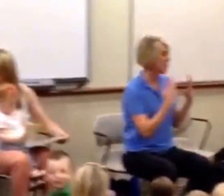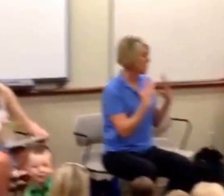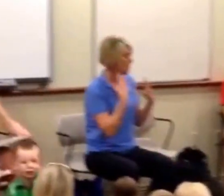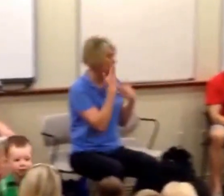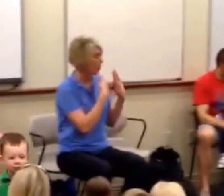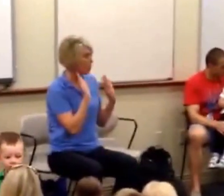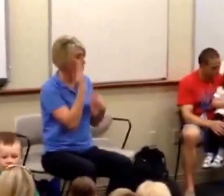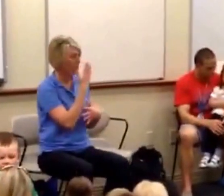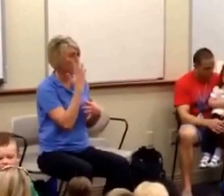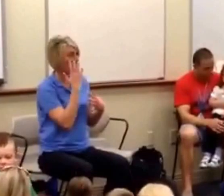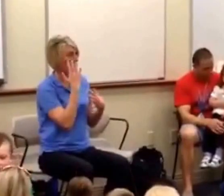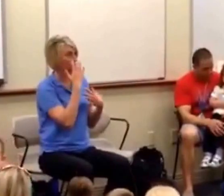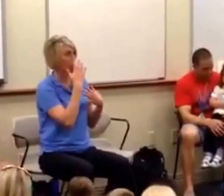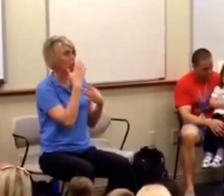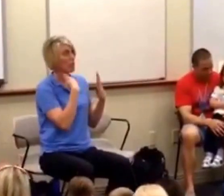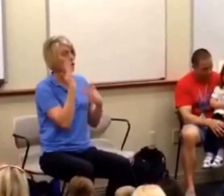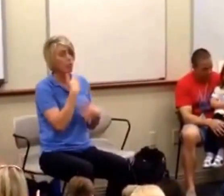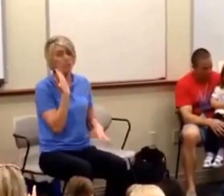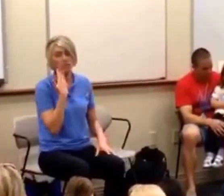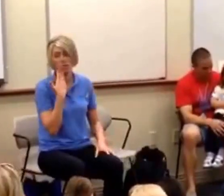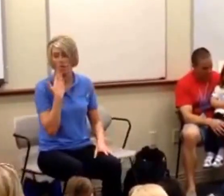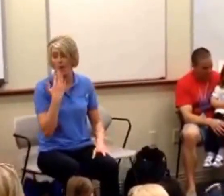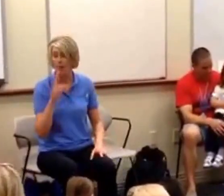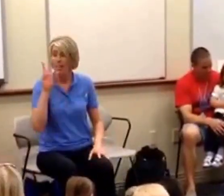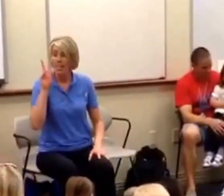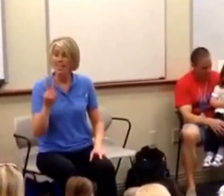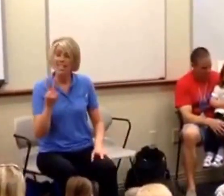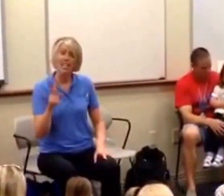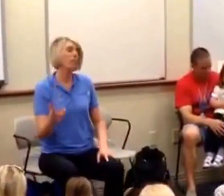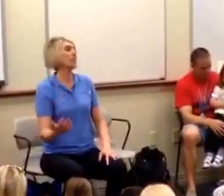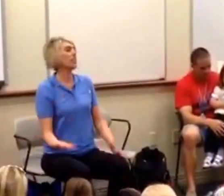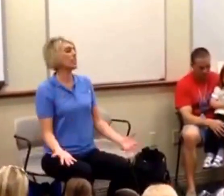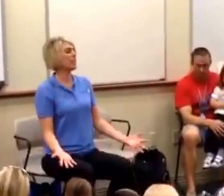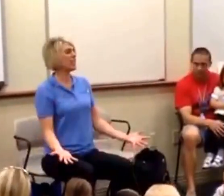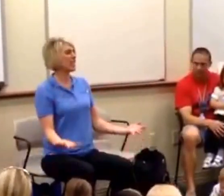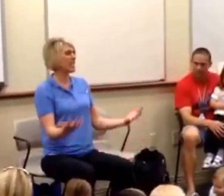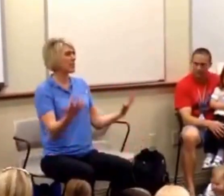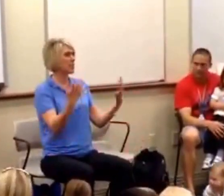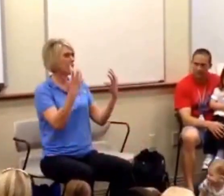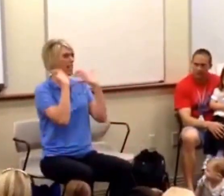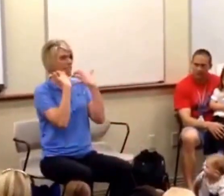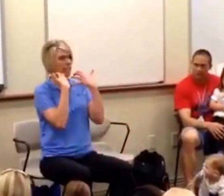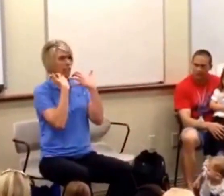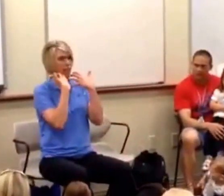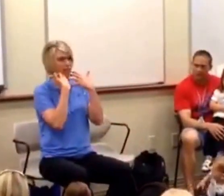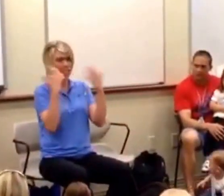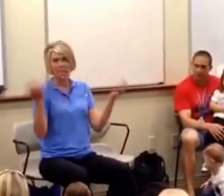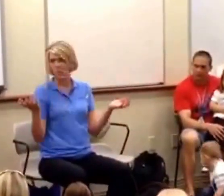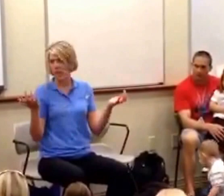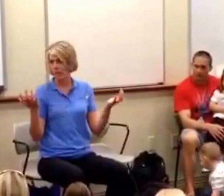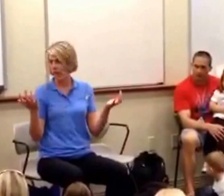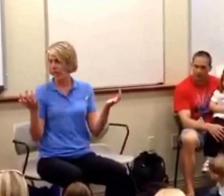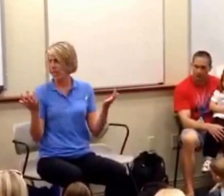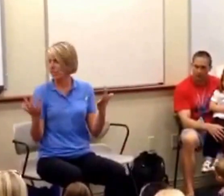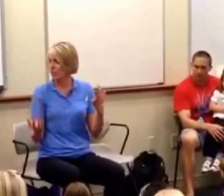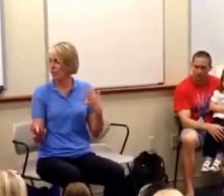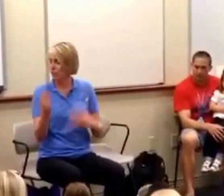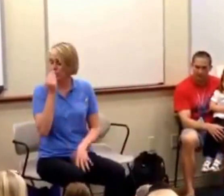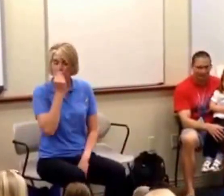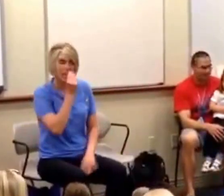imitate your verbal or your vocal movements with your mouth. The second reason is because kids keep their hands in their mouths anyway, right? And so if we're signing